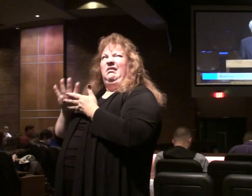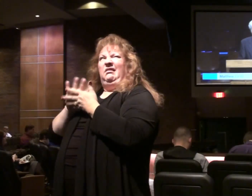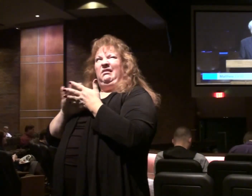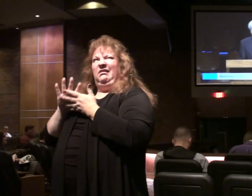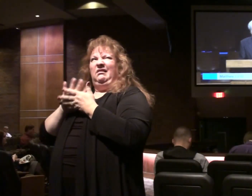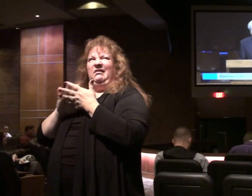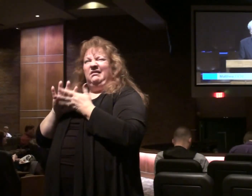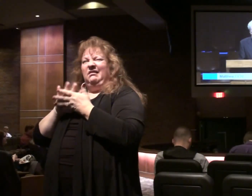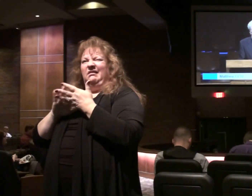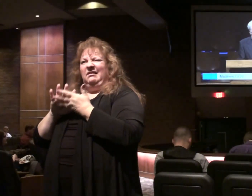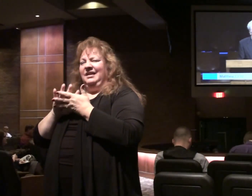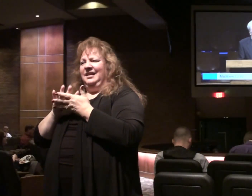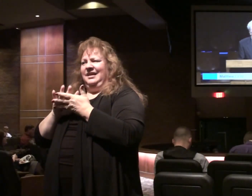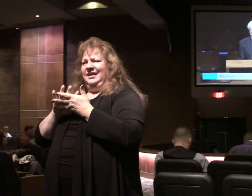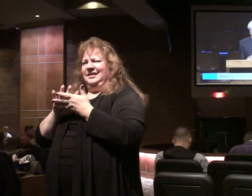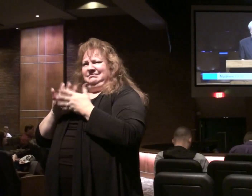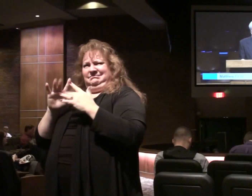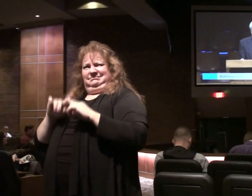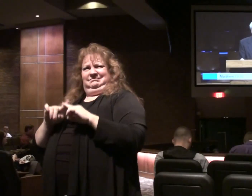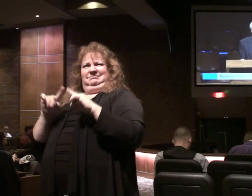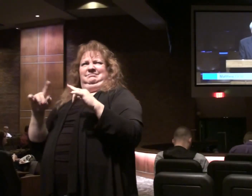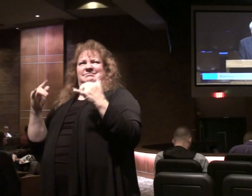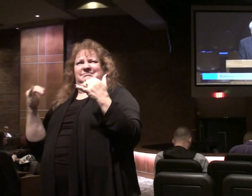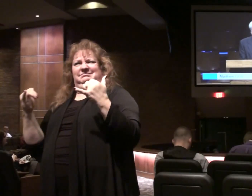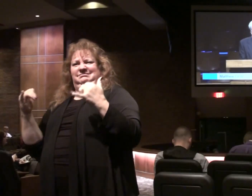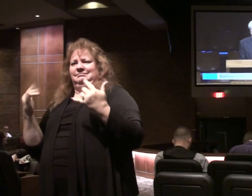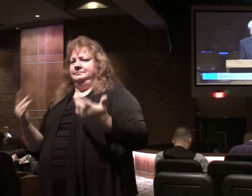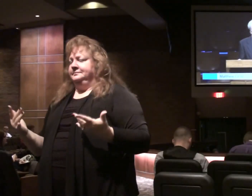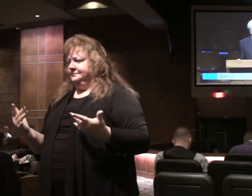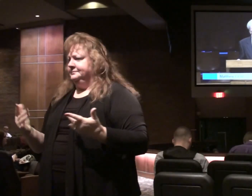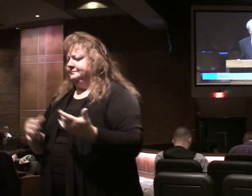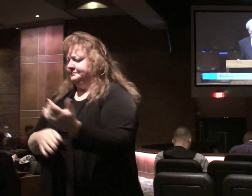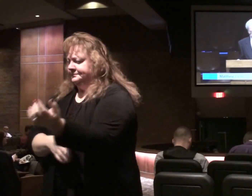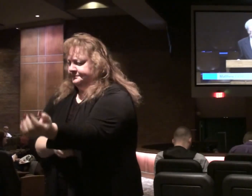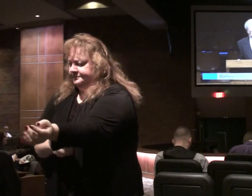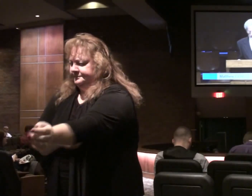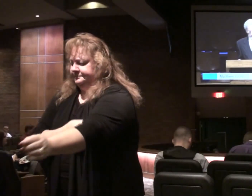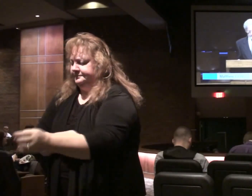this hasn't been the normal pattern that he uses.